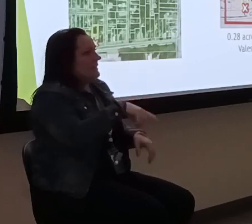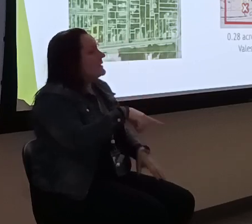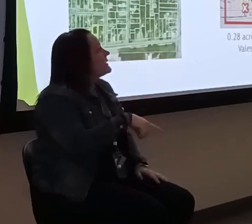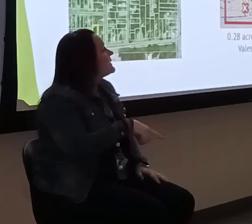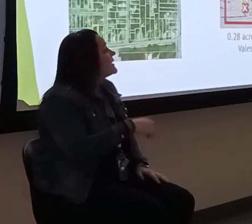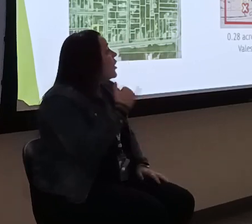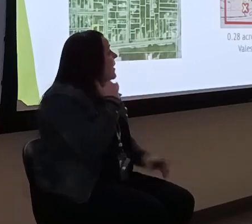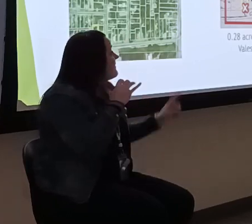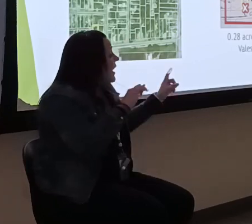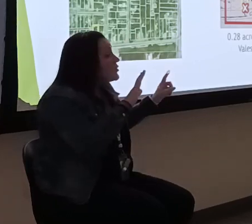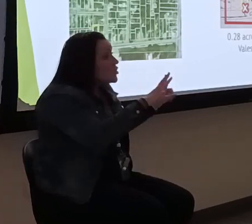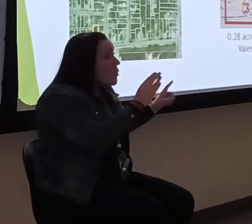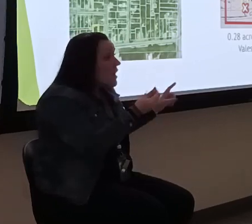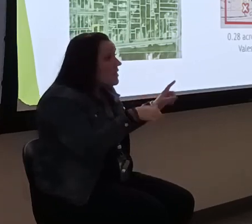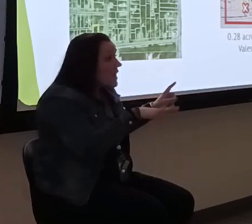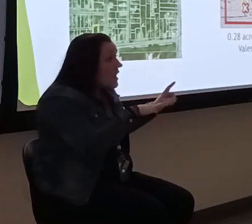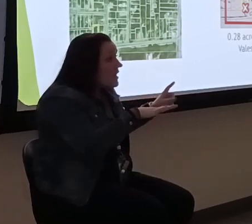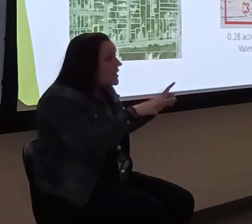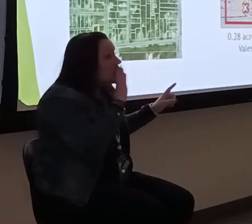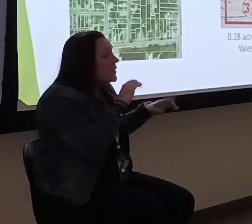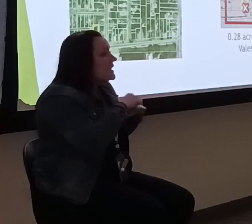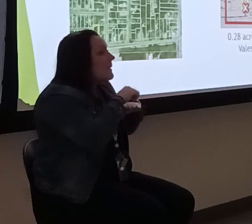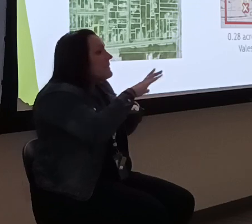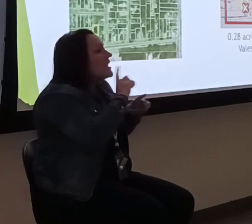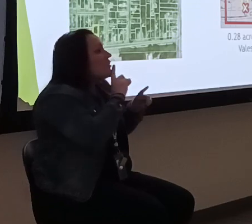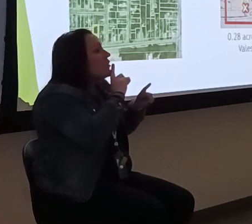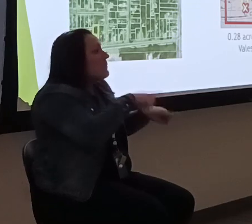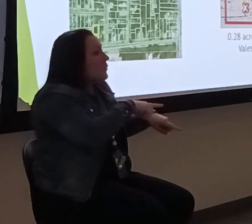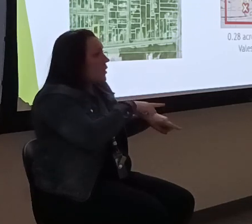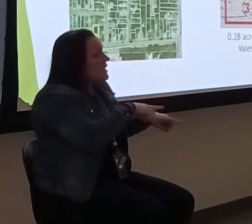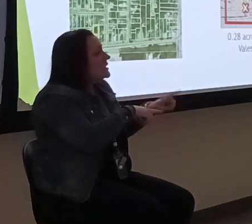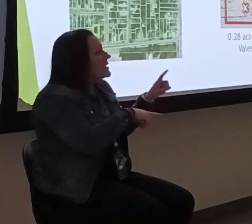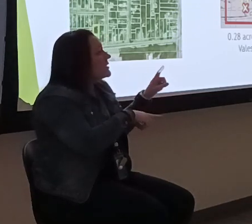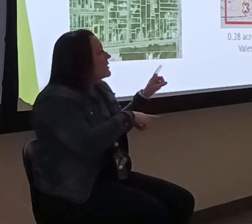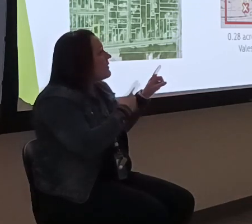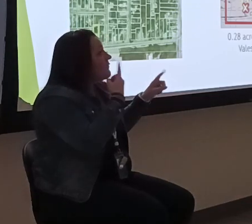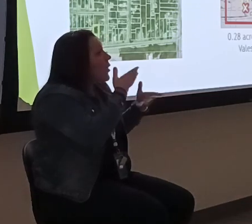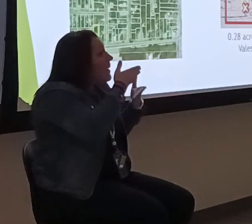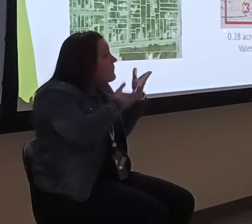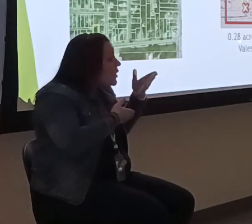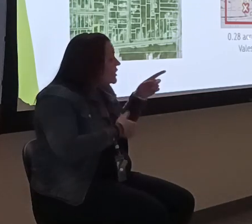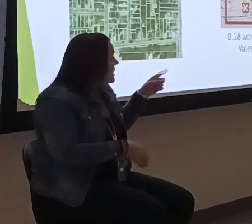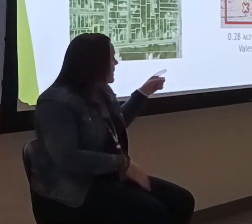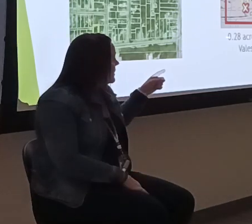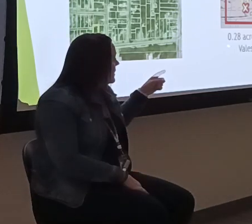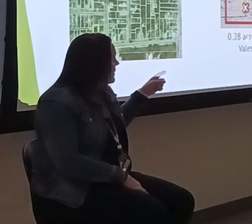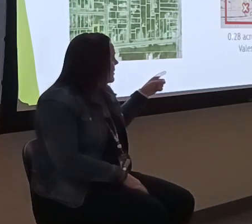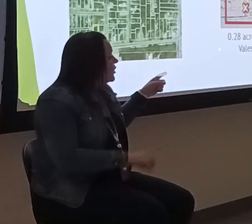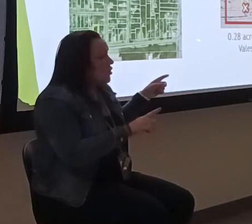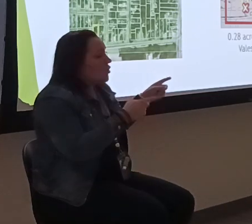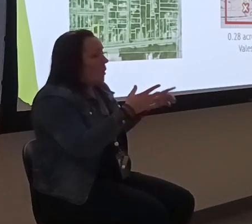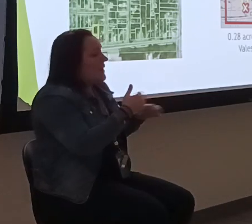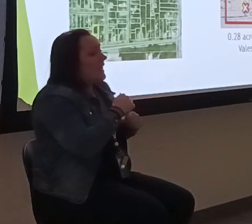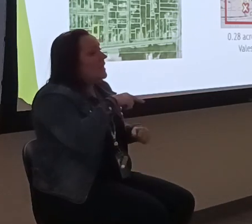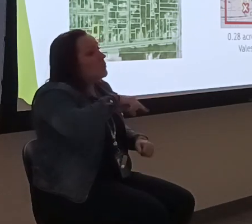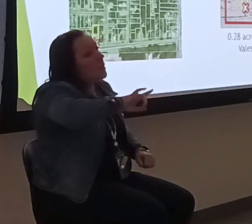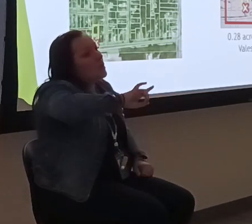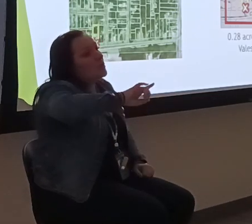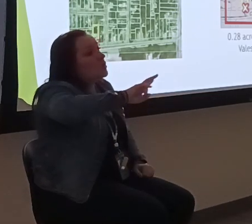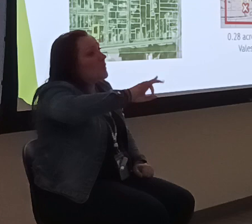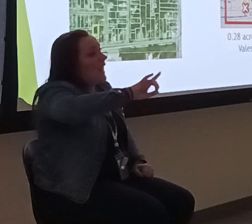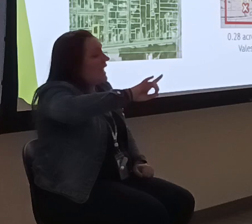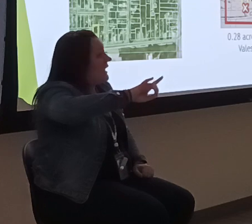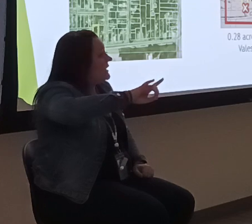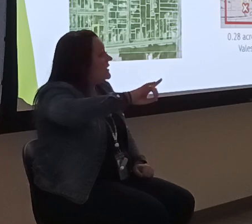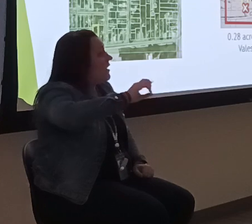your parcel, you would need to submit a report of conveyance for a portion, because you're only getting 0.28 of